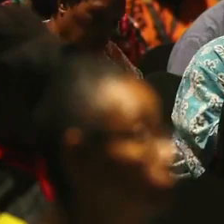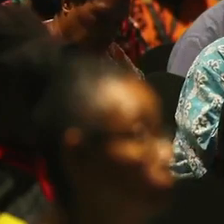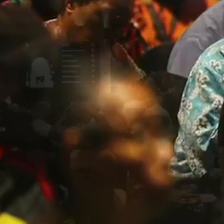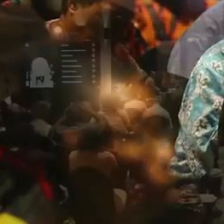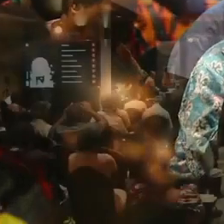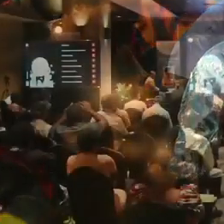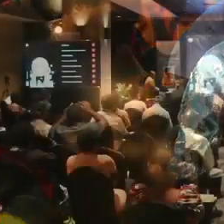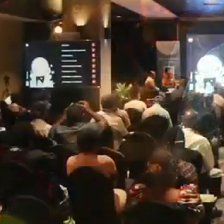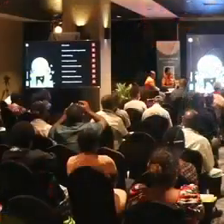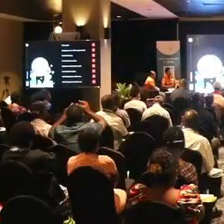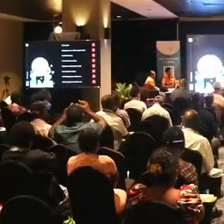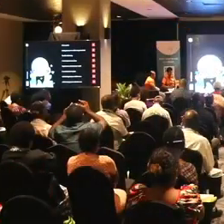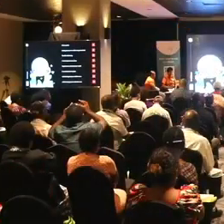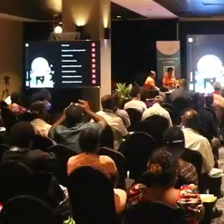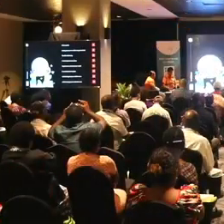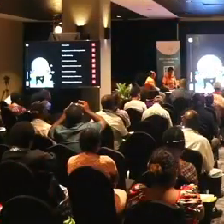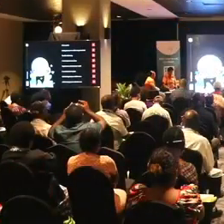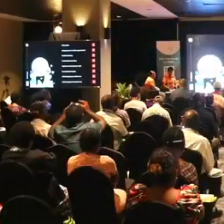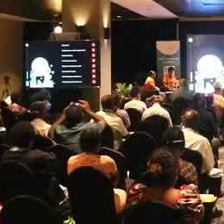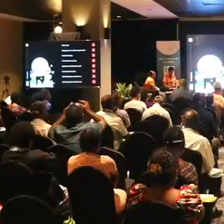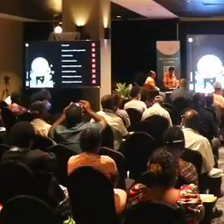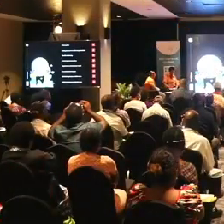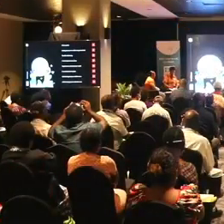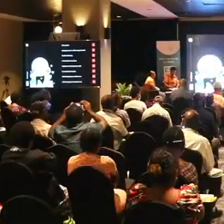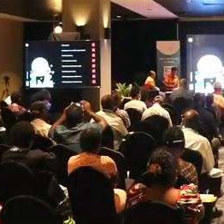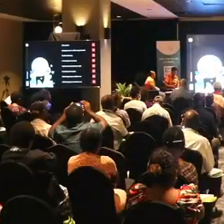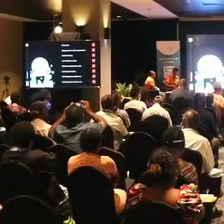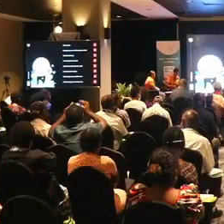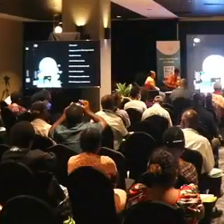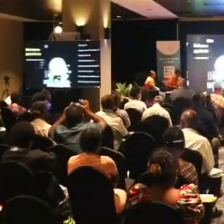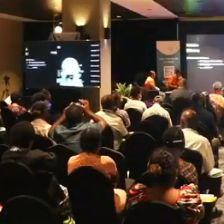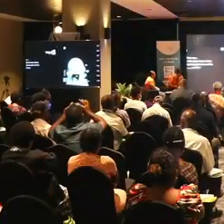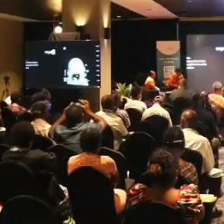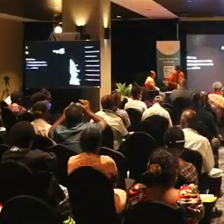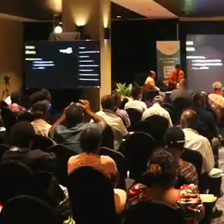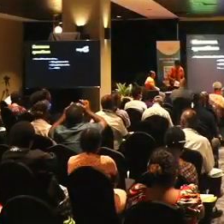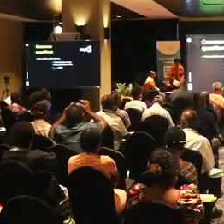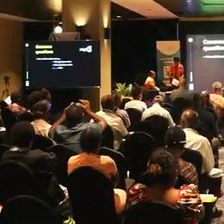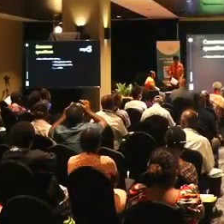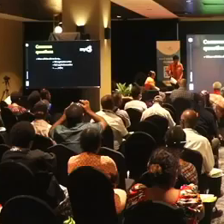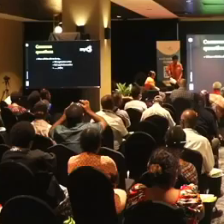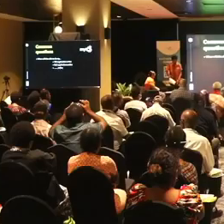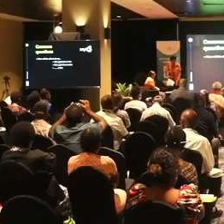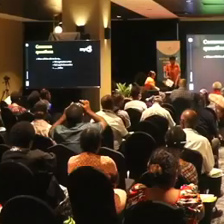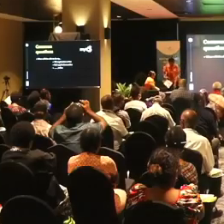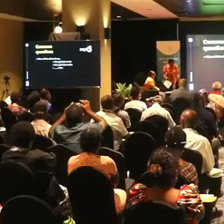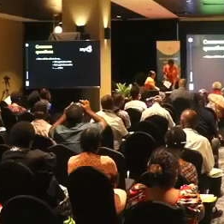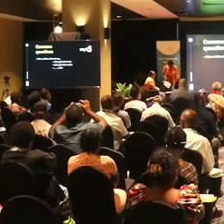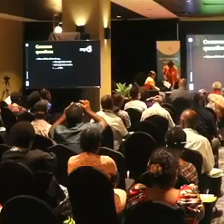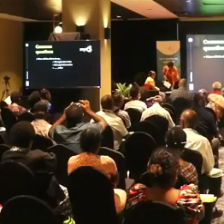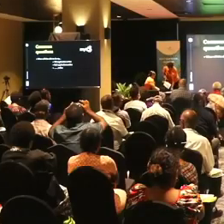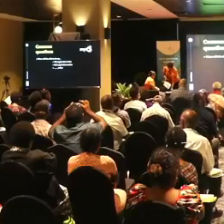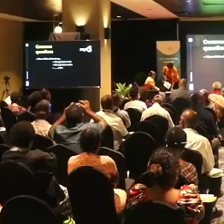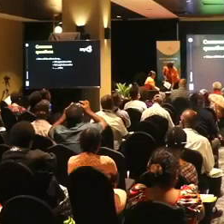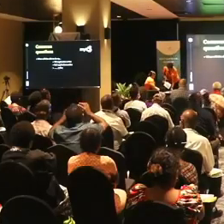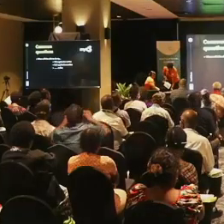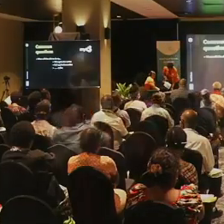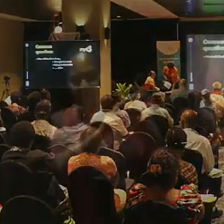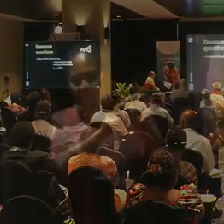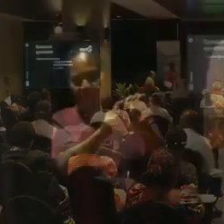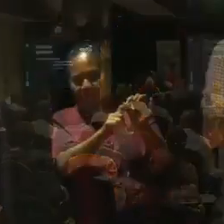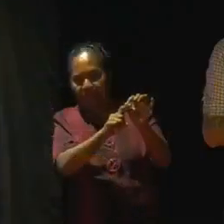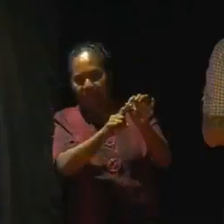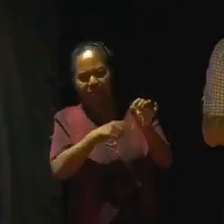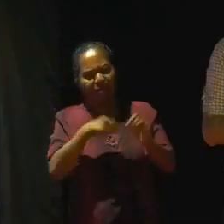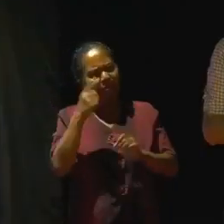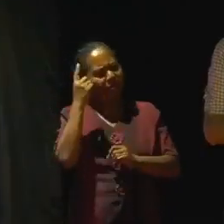the next couple of months. Don't hold me to that, and additional payment methods as well. So one of the questions, because I was listening